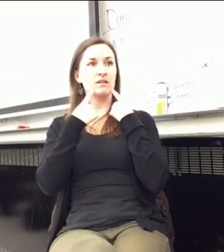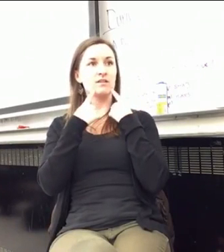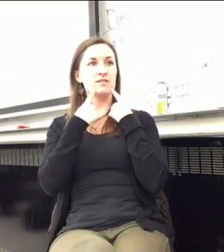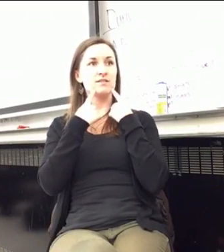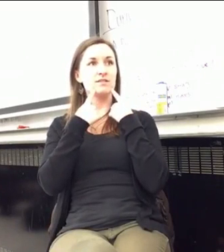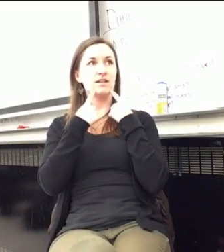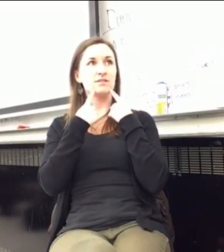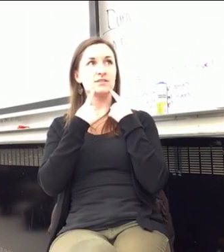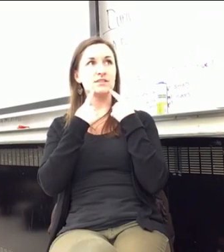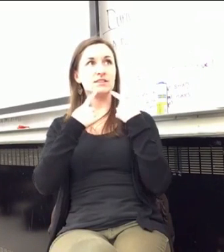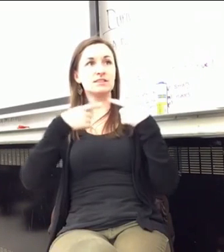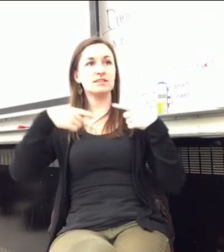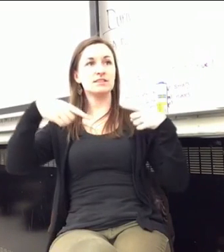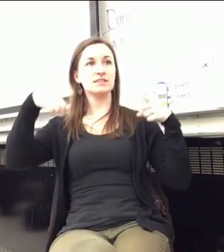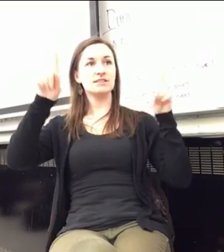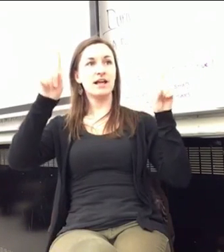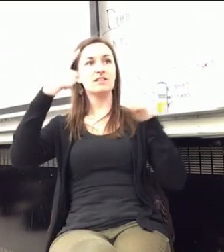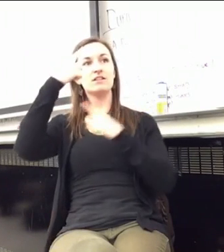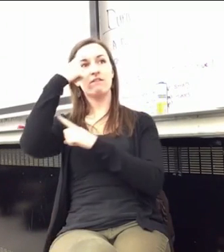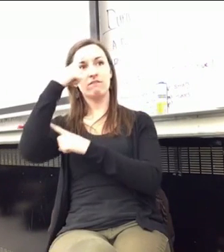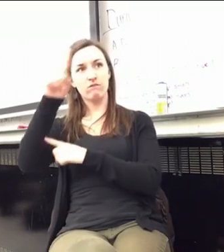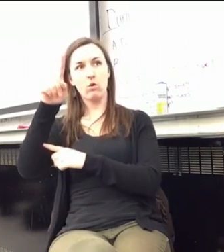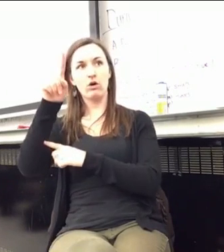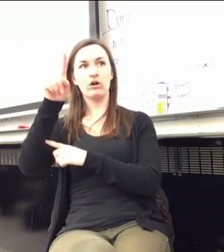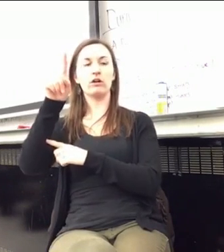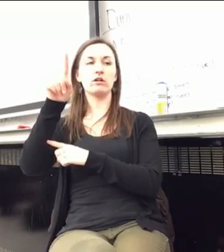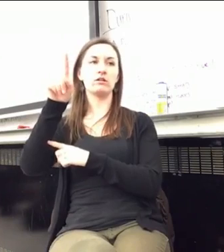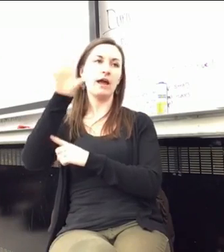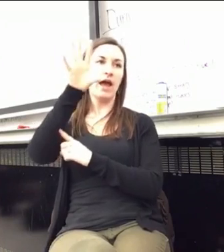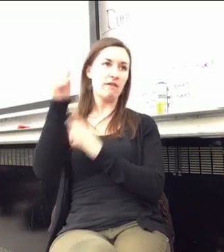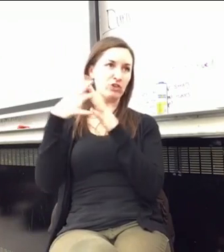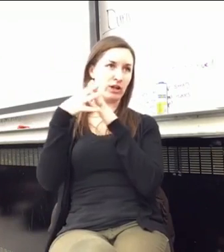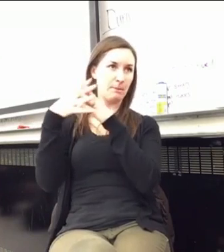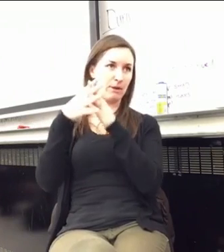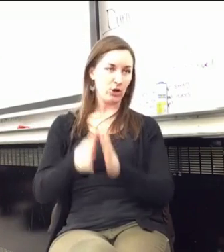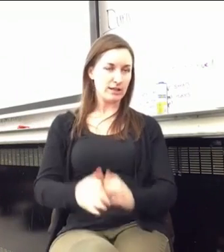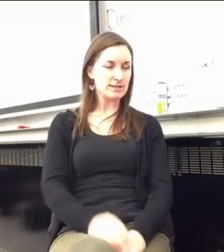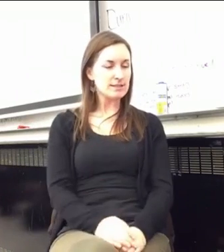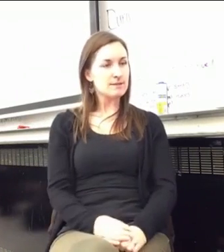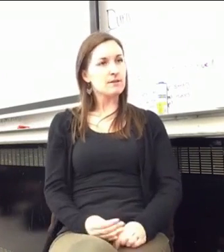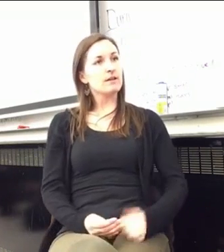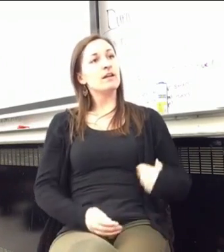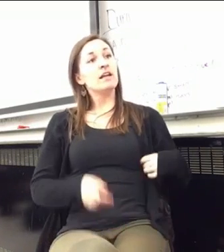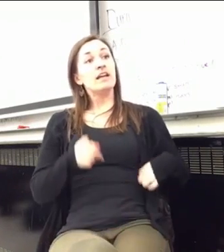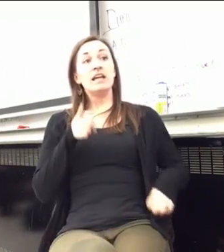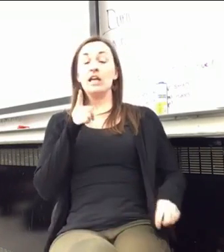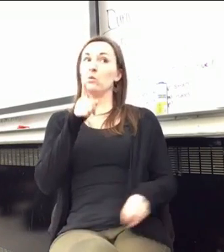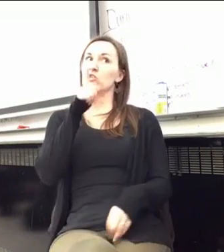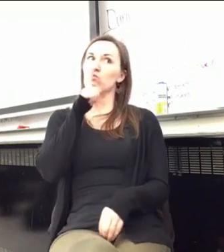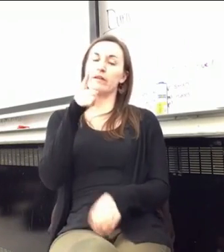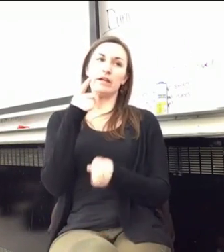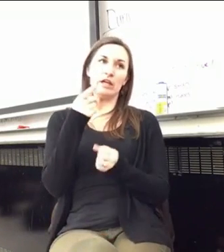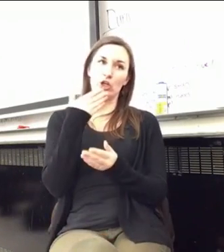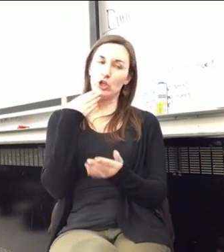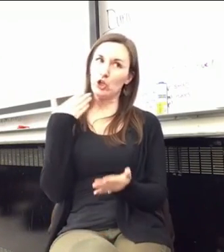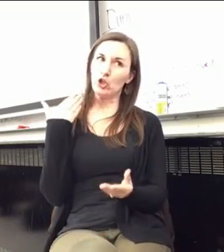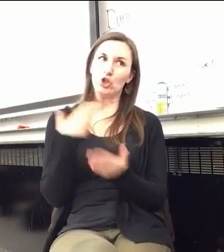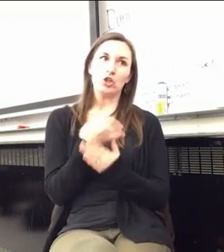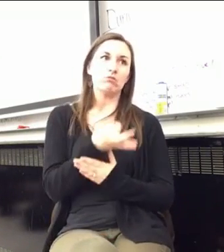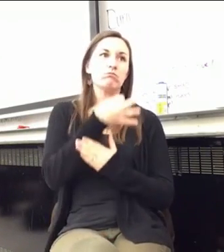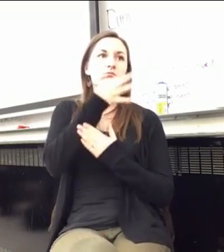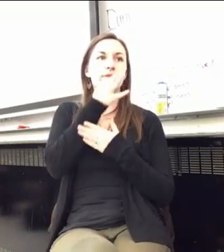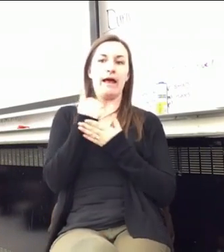success for African Americans. He was really, really good at helping African Americans